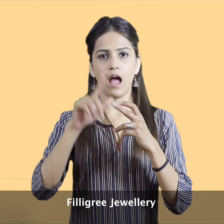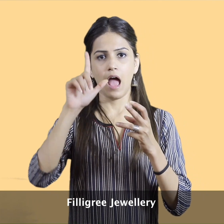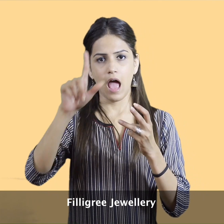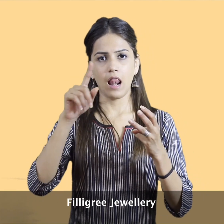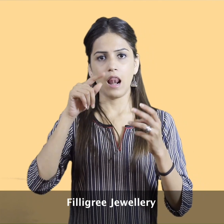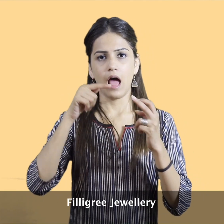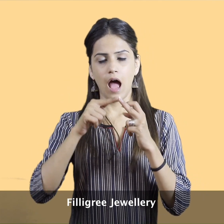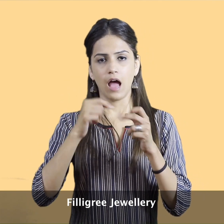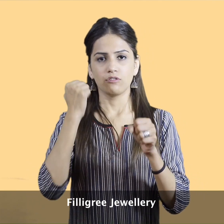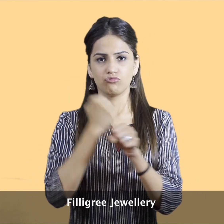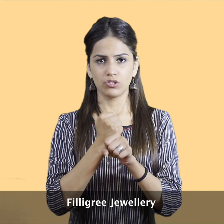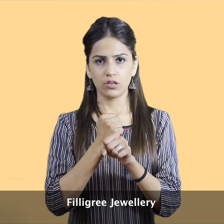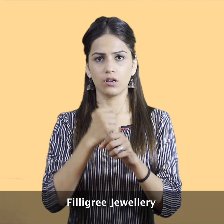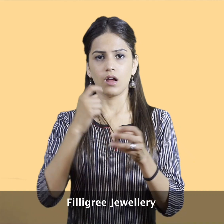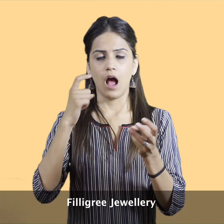Filigree jewelry.